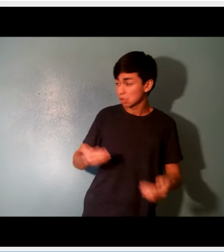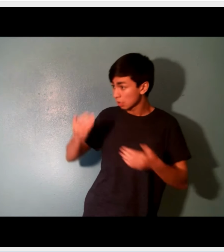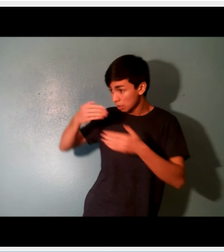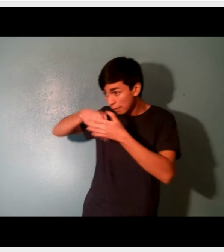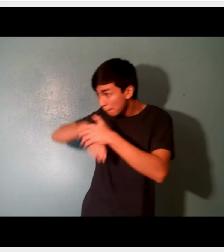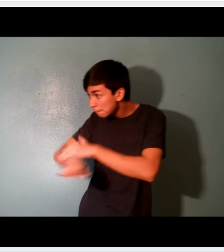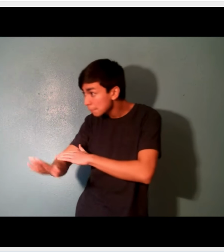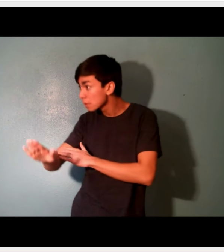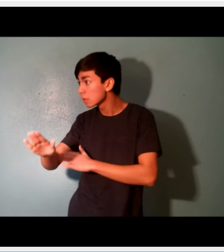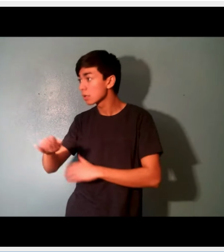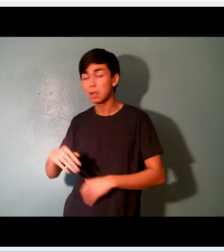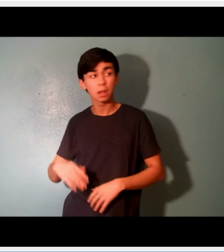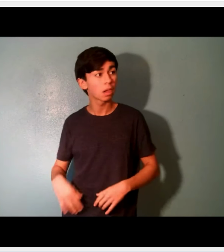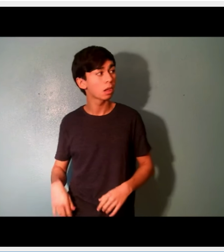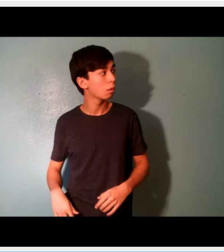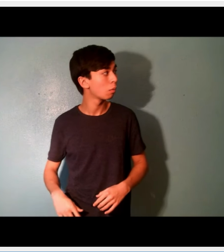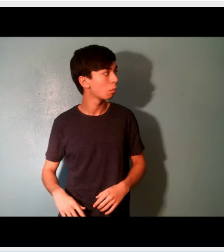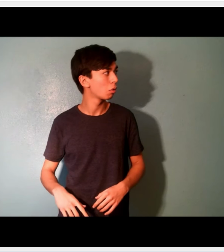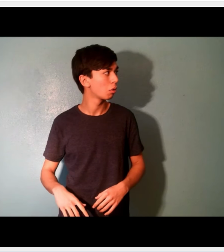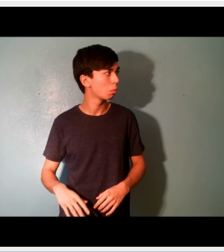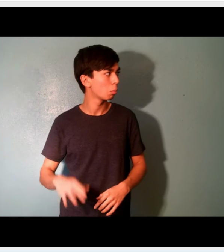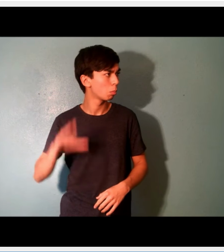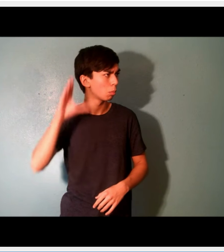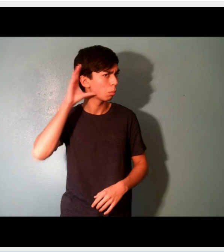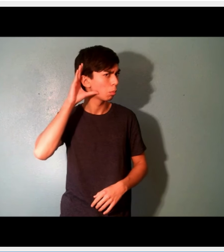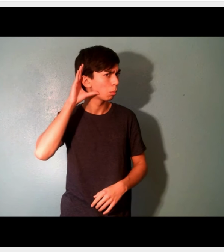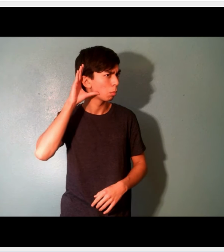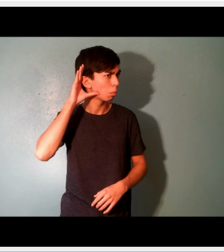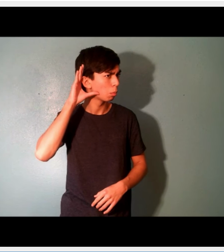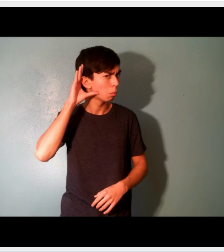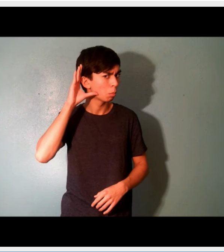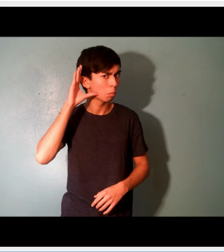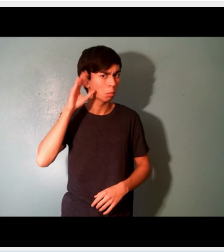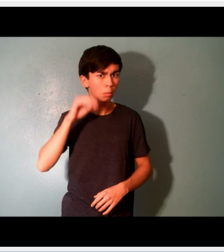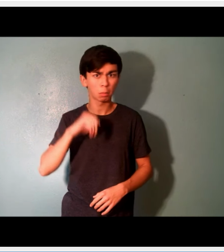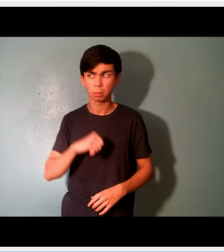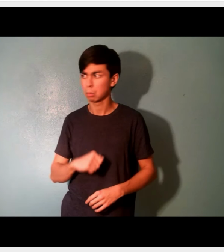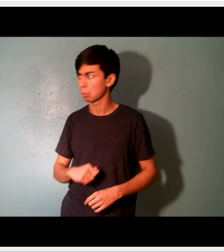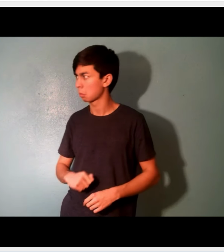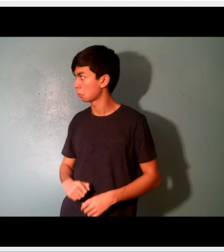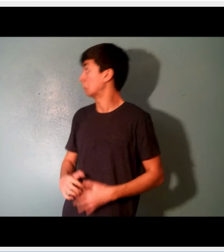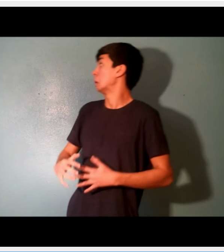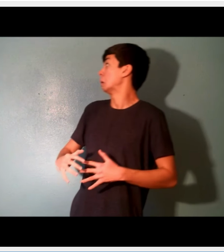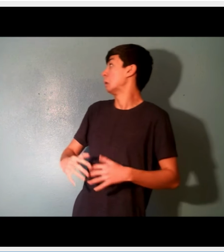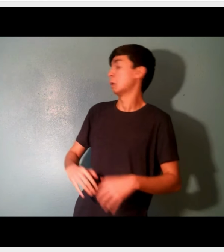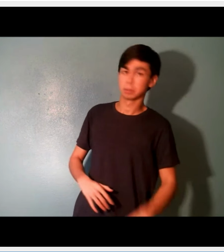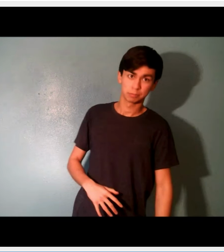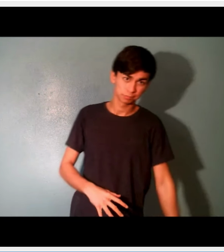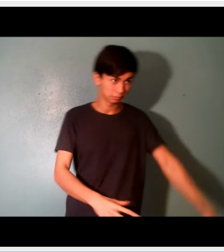Looks fine, sign, enter, sign. So you can, as long as you're keeping that handshake.